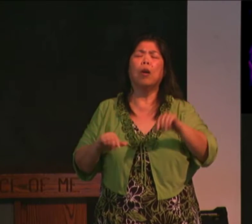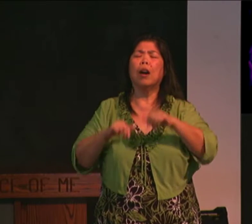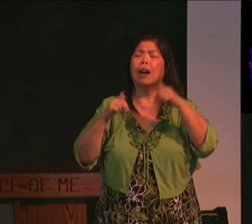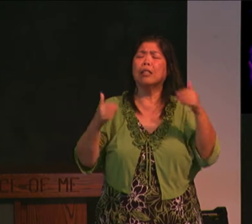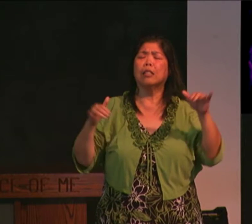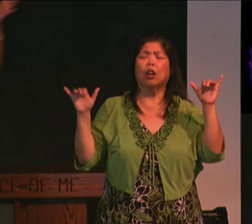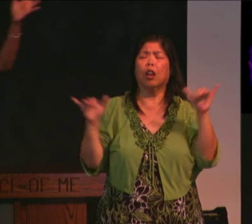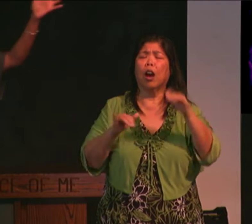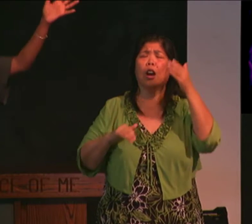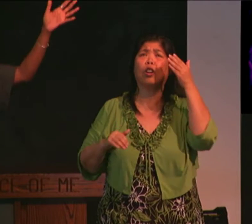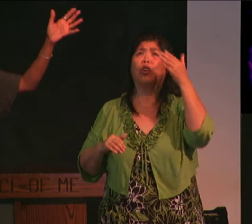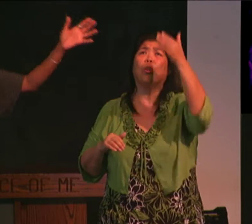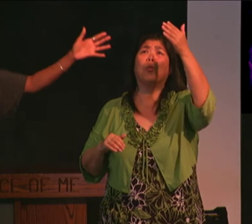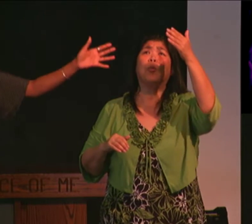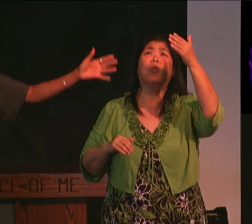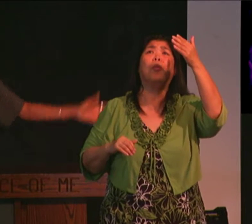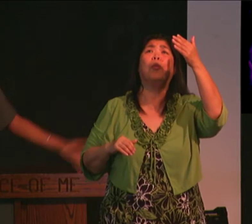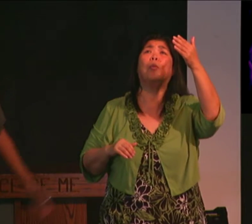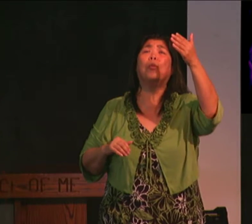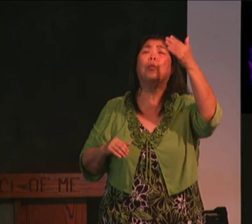one else like you.